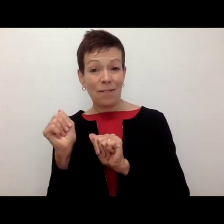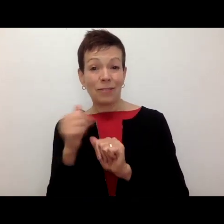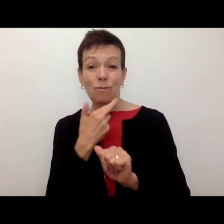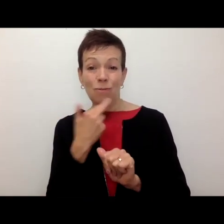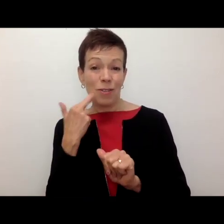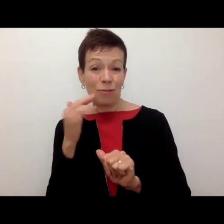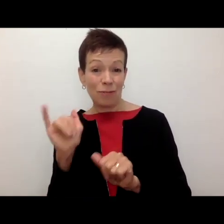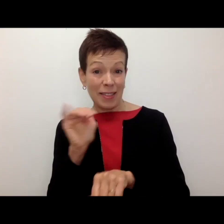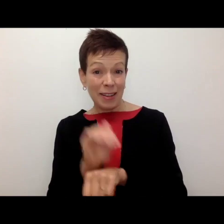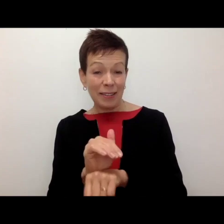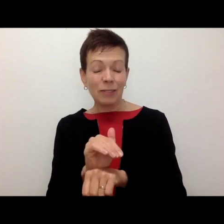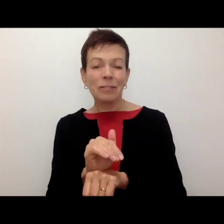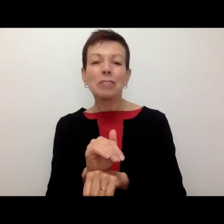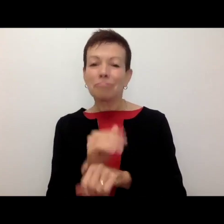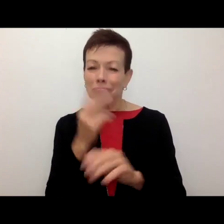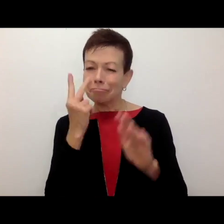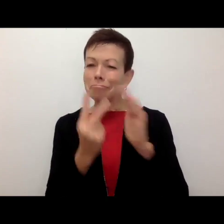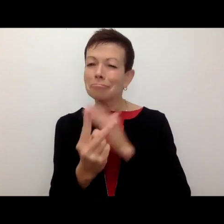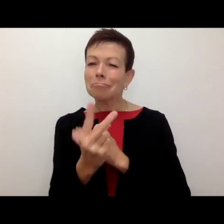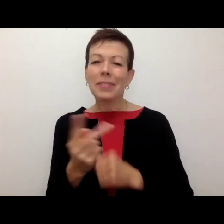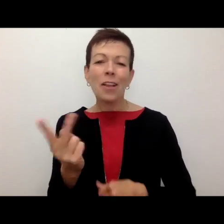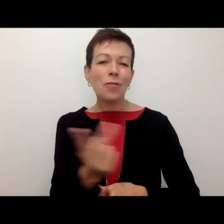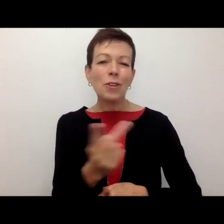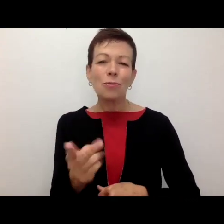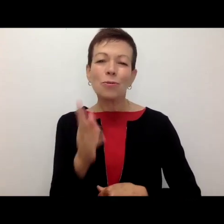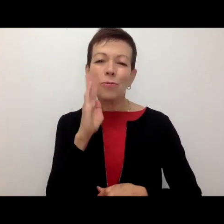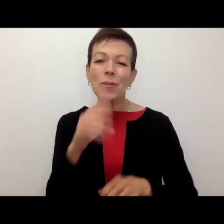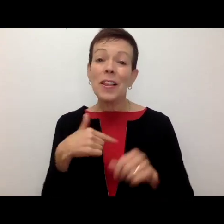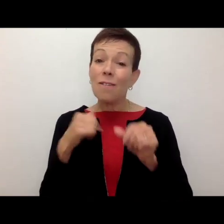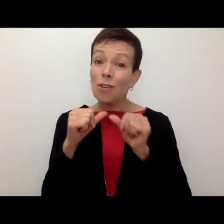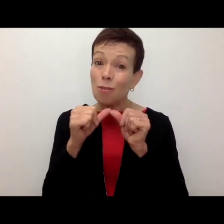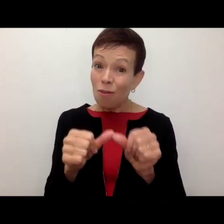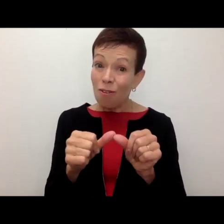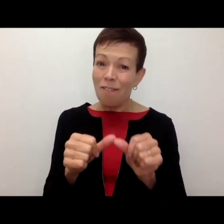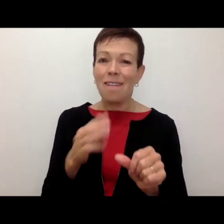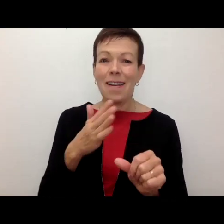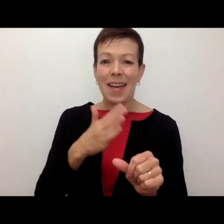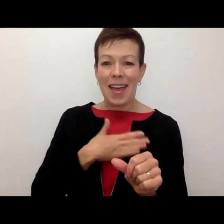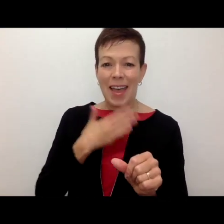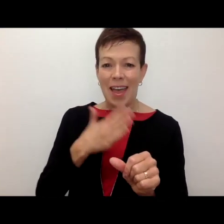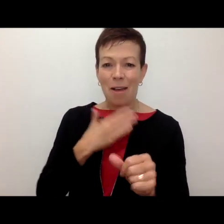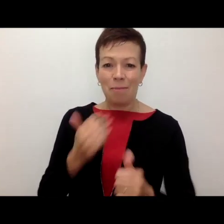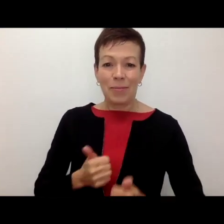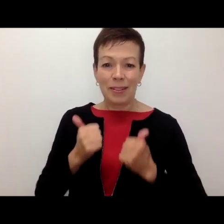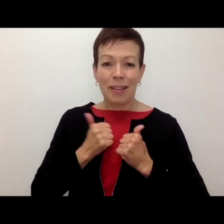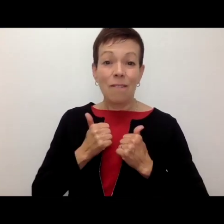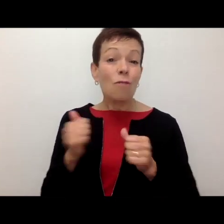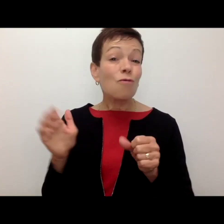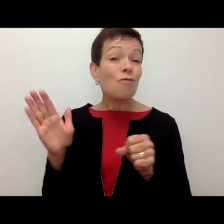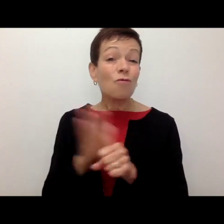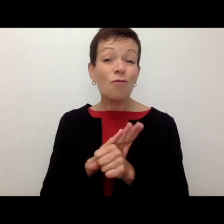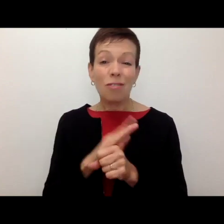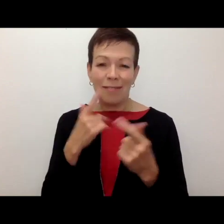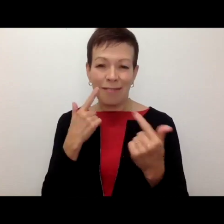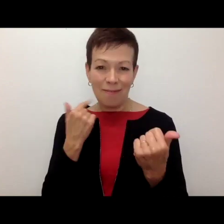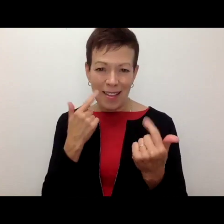restaurant that night, and both of us predicted that these two were going to have a very long, happy life, full of